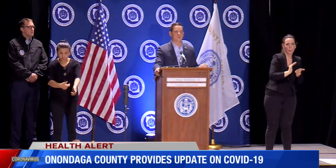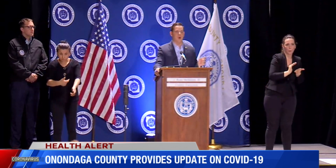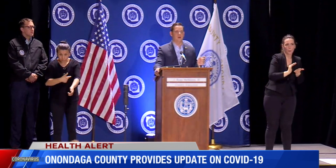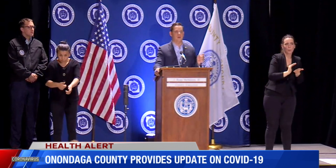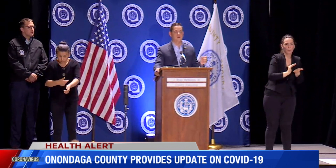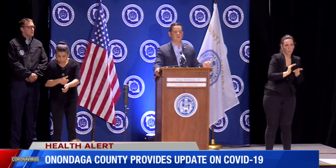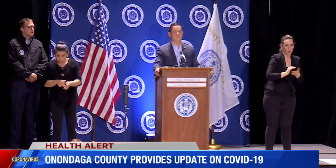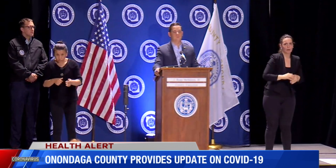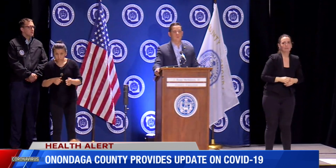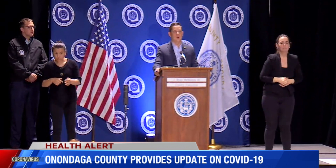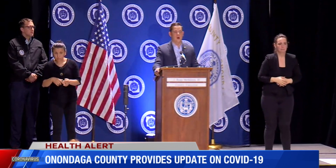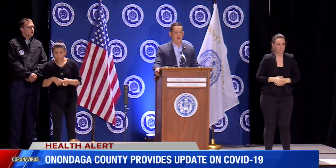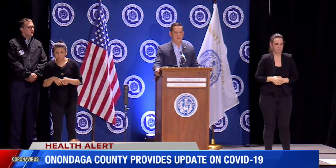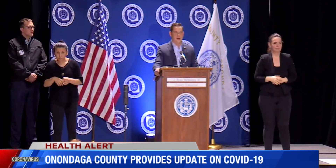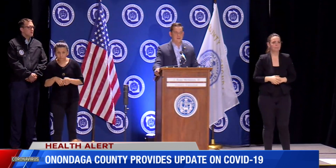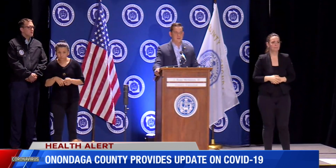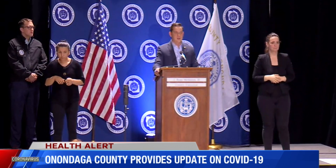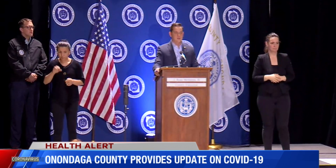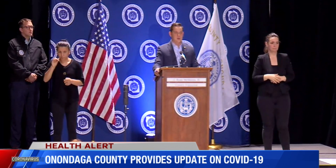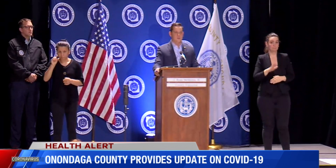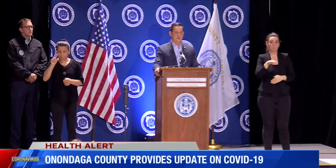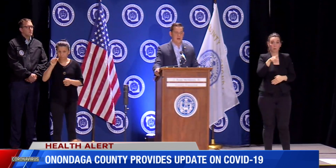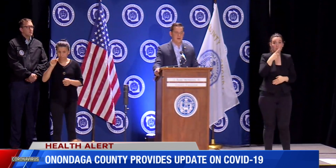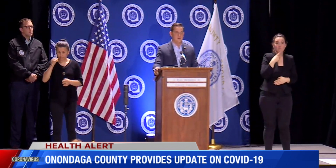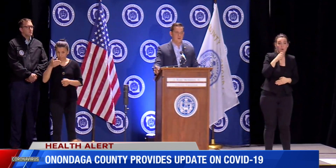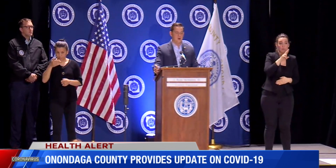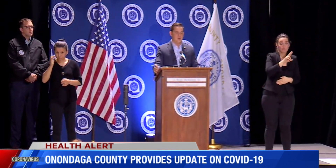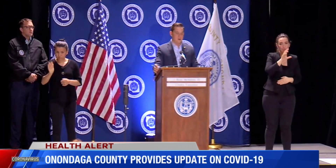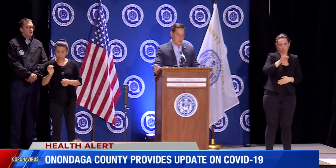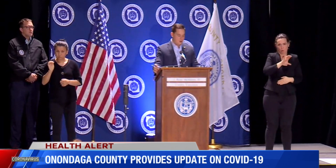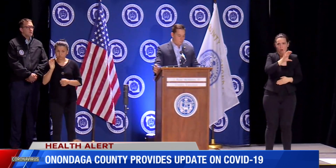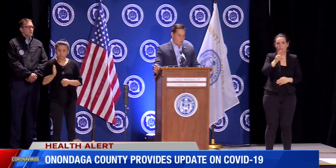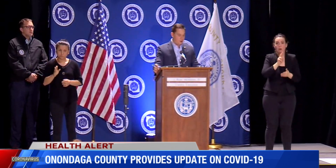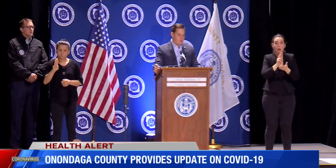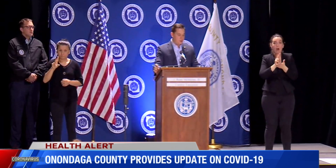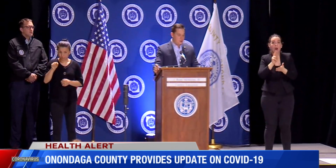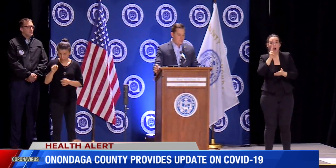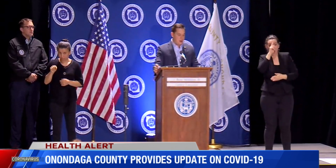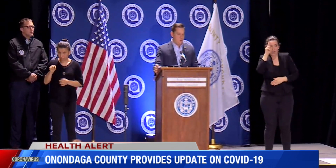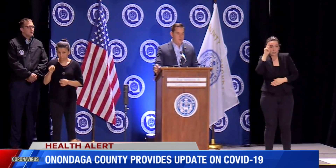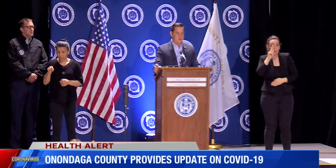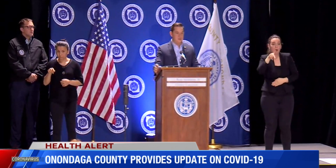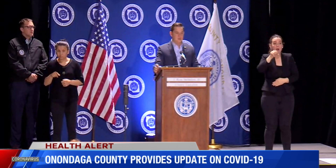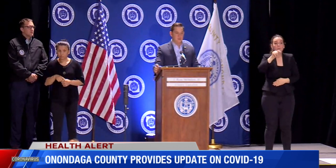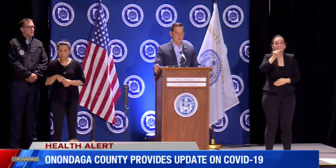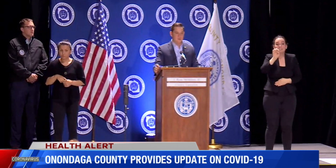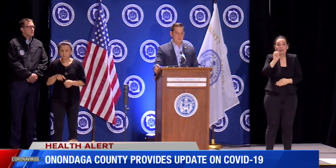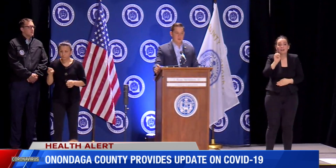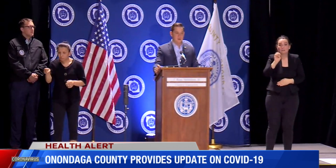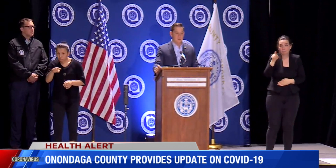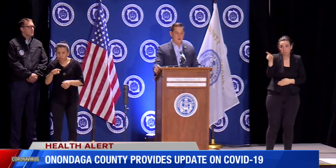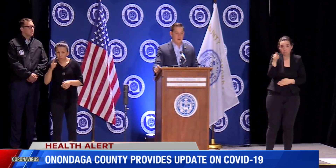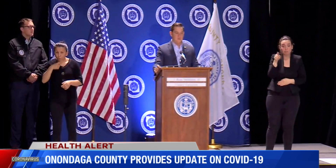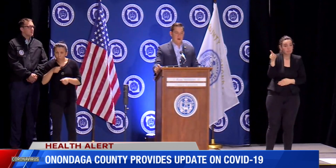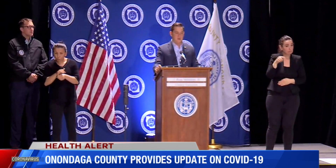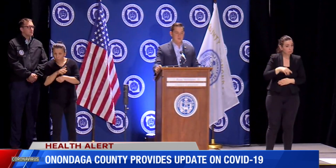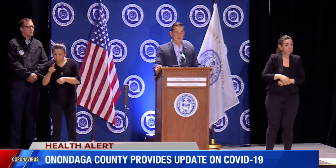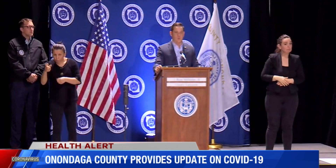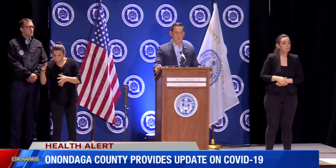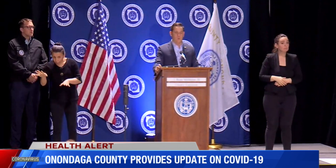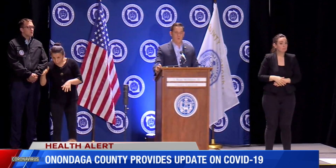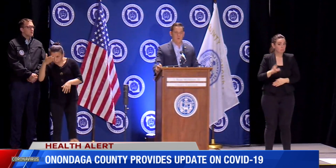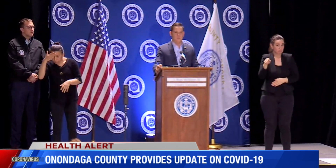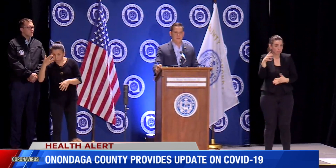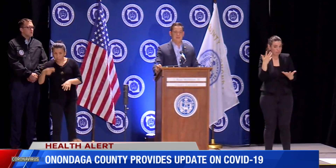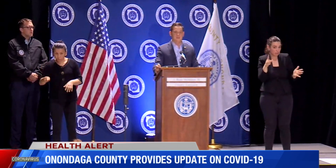research part of this, that's something that is very important. that we continue. This is a virus